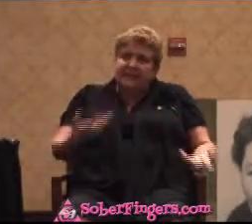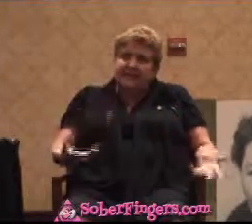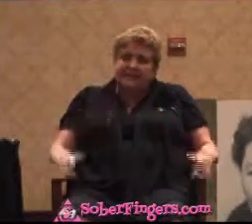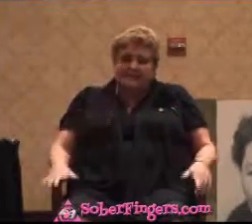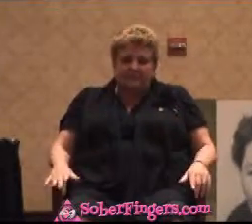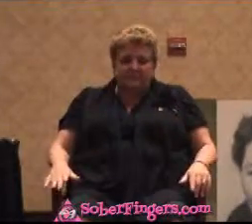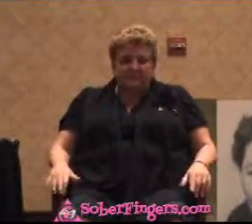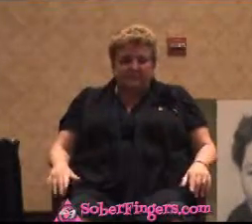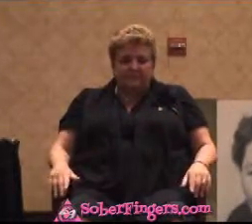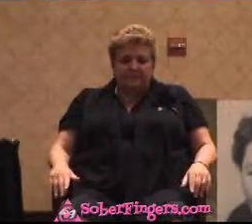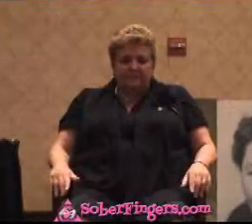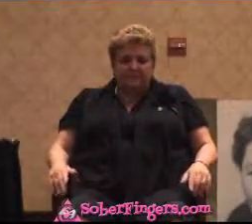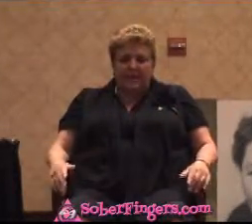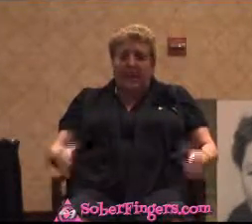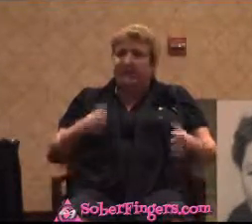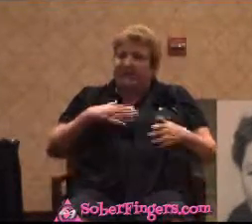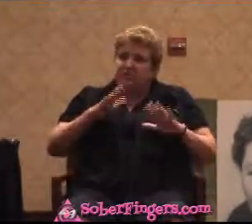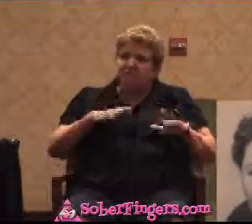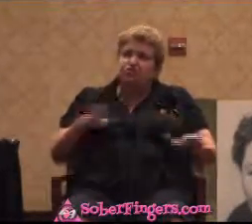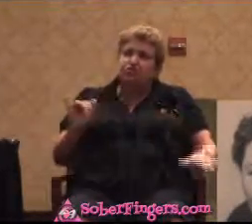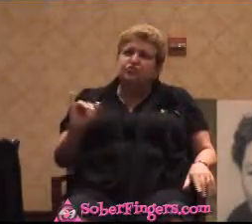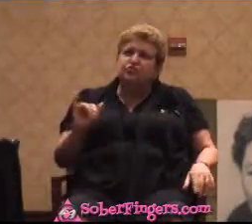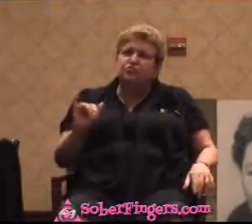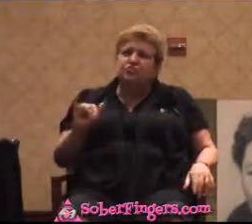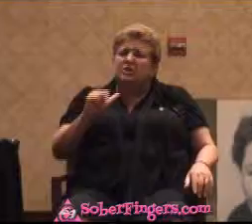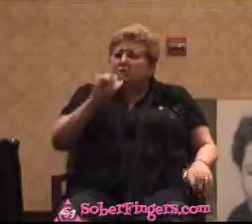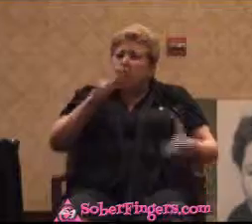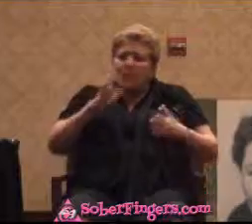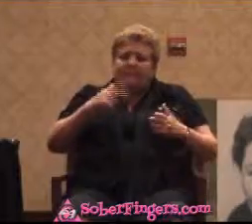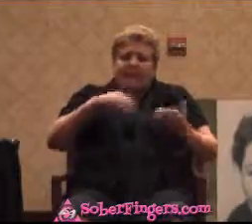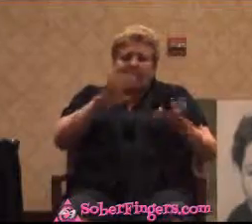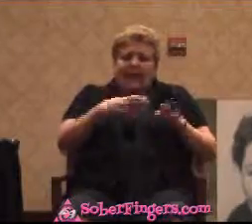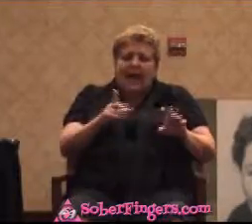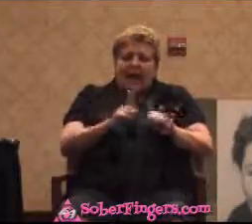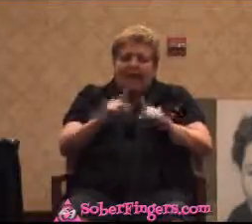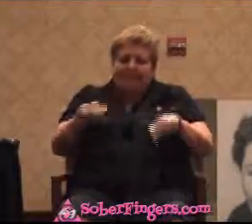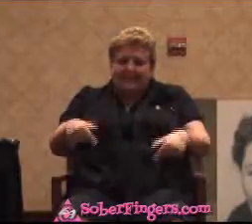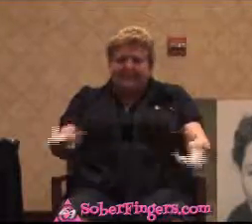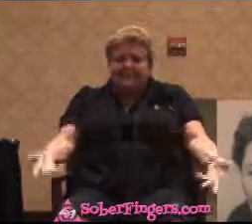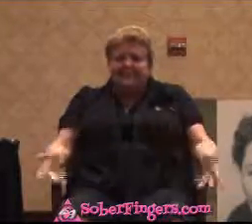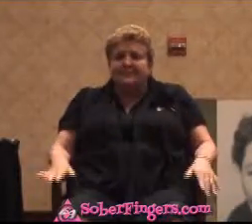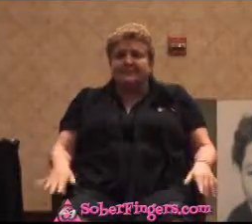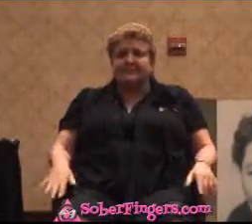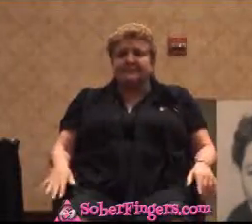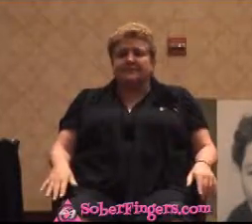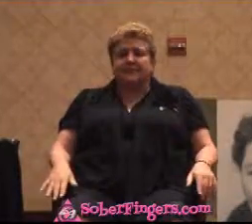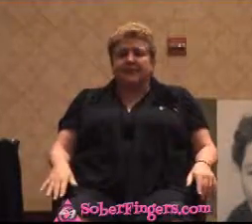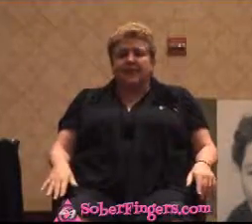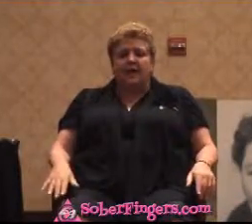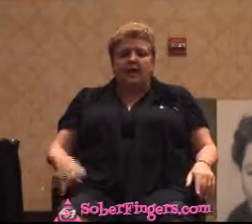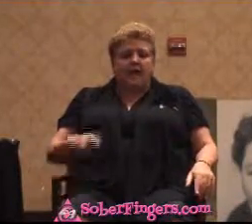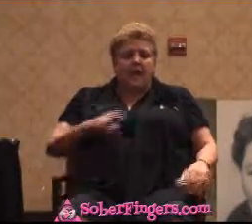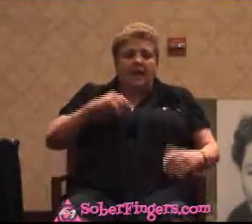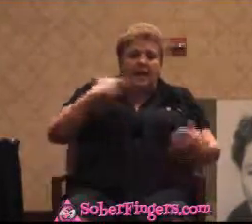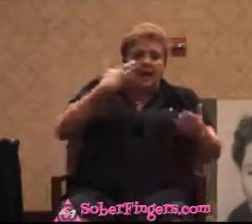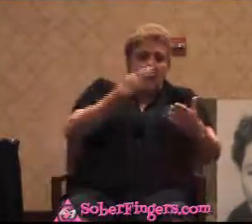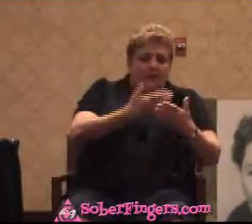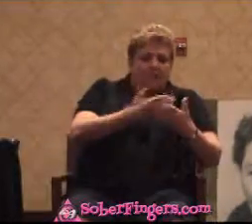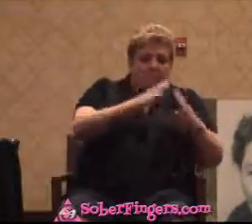And I don't want to leave it on my children. Just don't let me die like this. And I made it down to that boarding house, and when